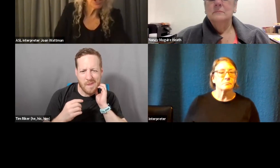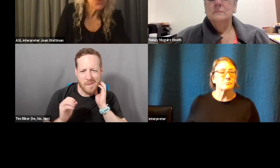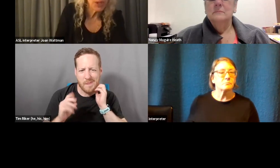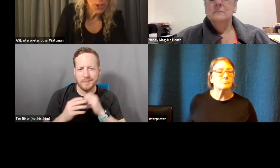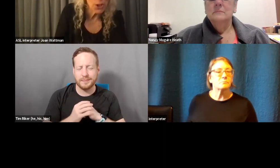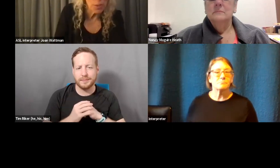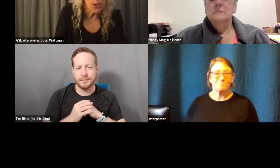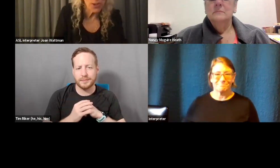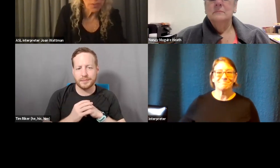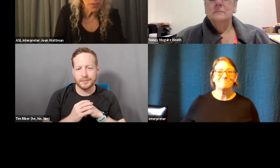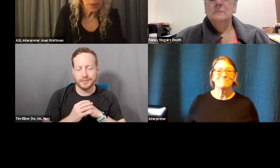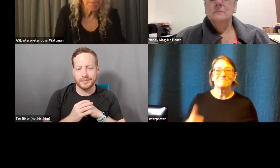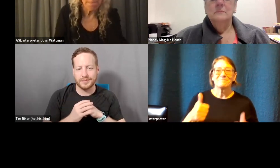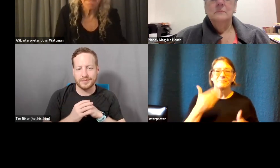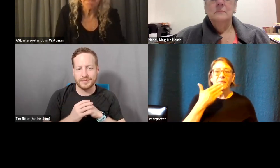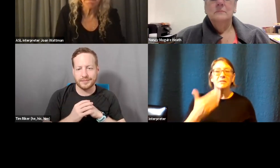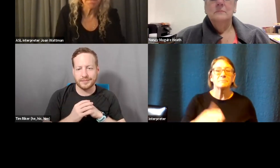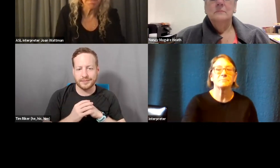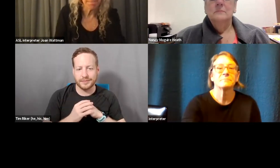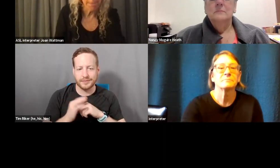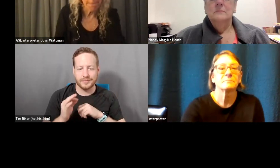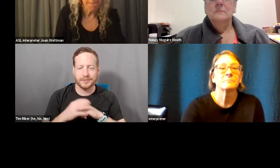We're going to switch interpreters.